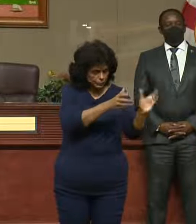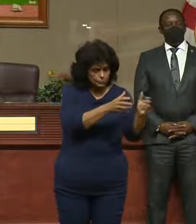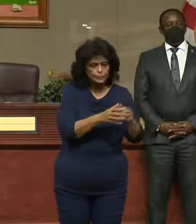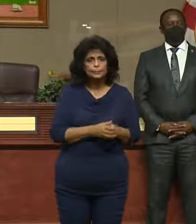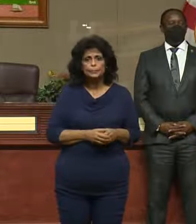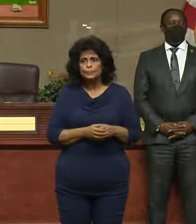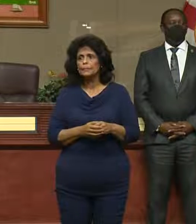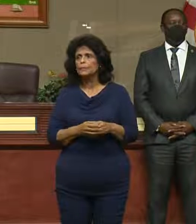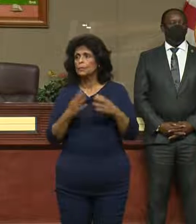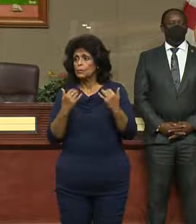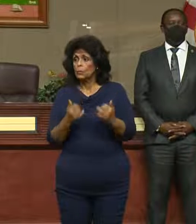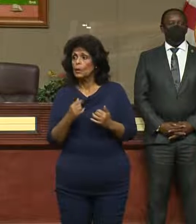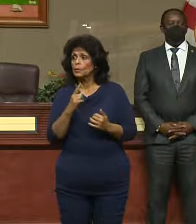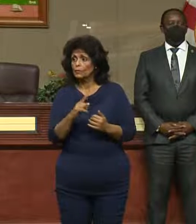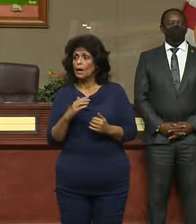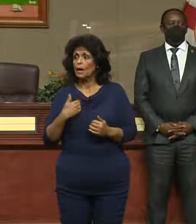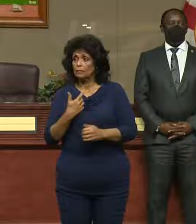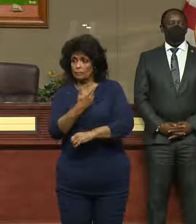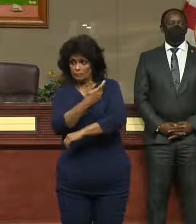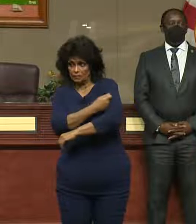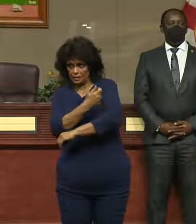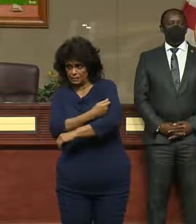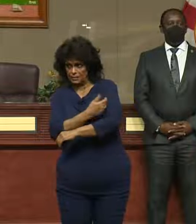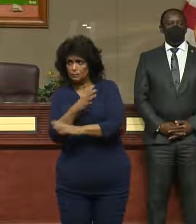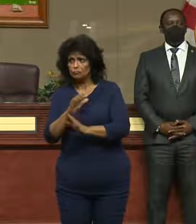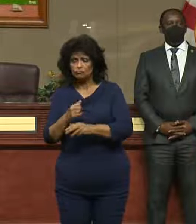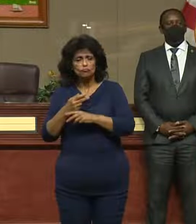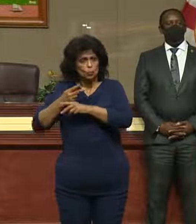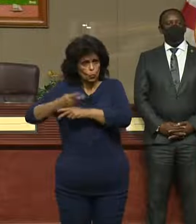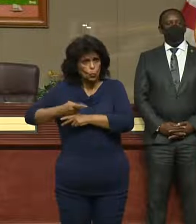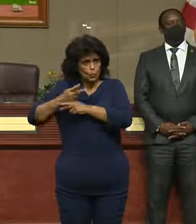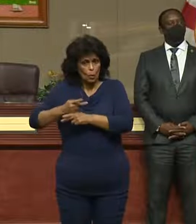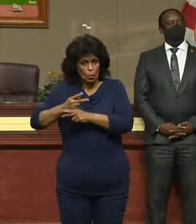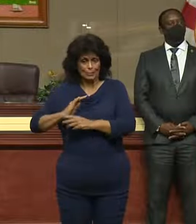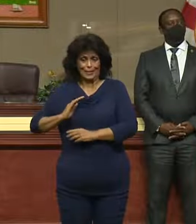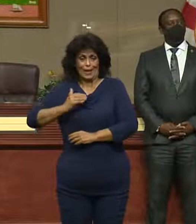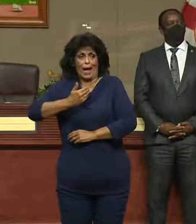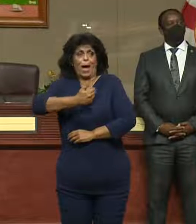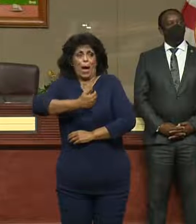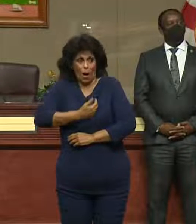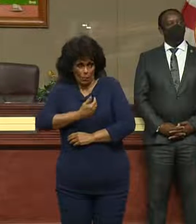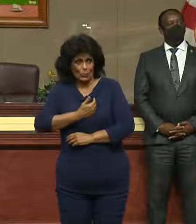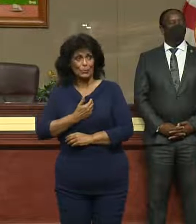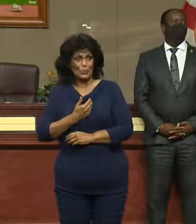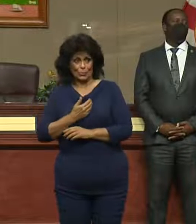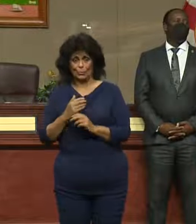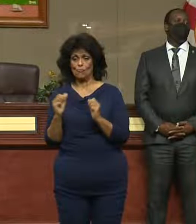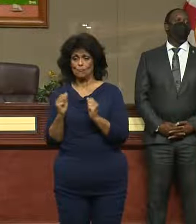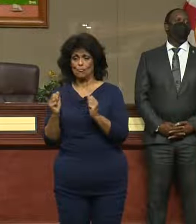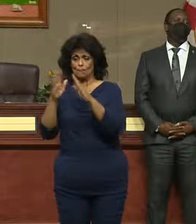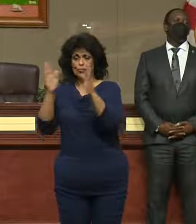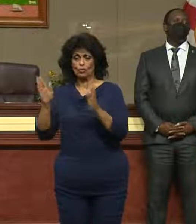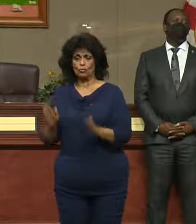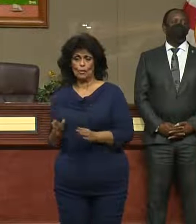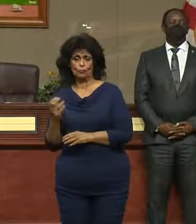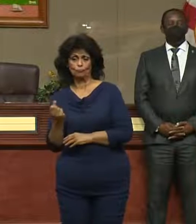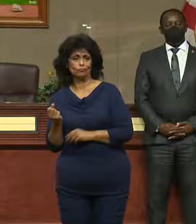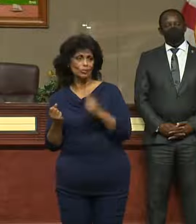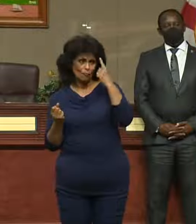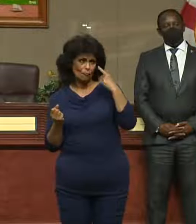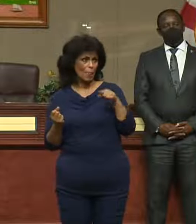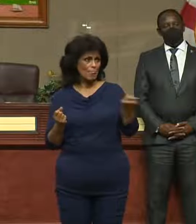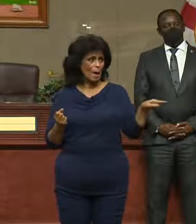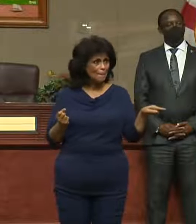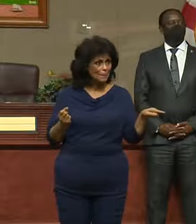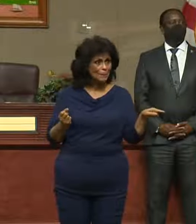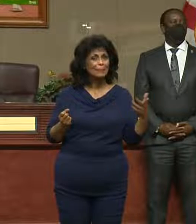our facilities with the county refrigerators. So if that tells you about how we are collaborating, that's the way that